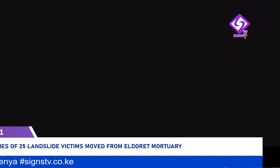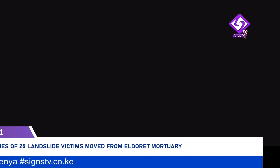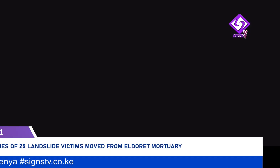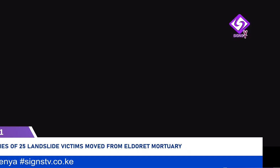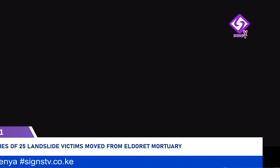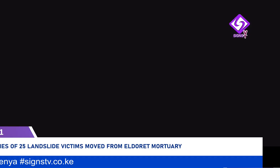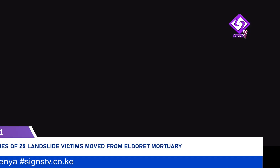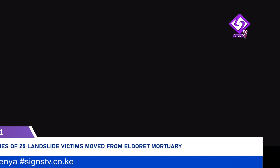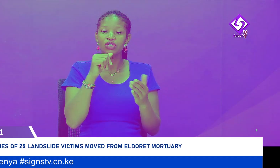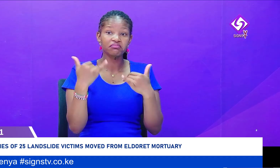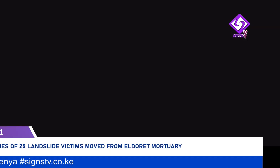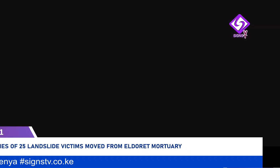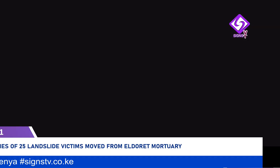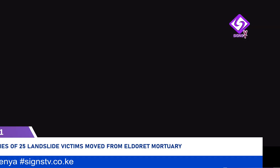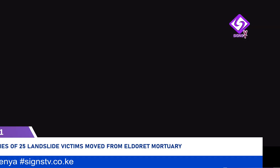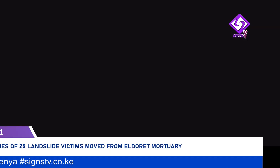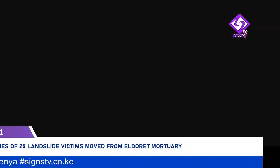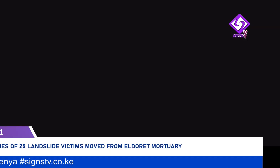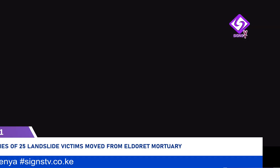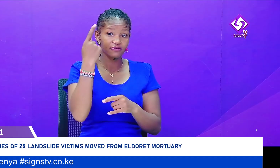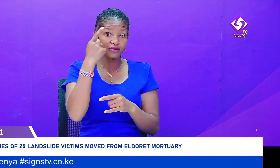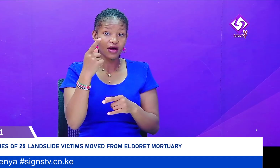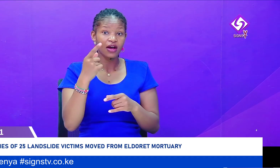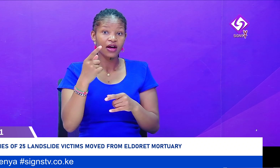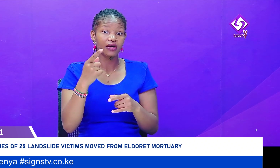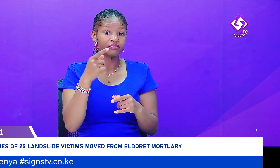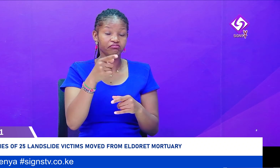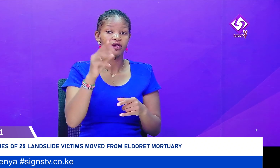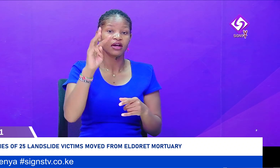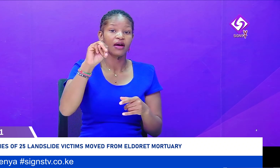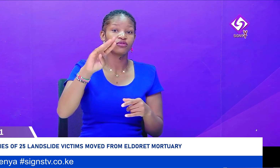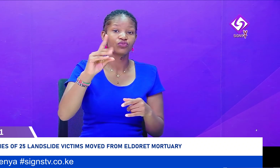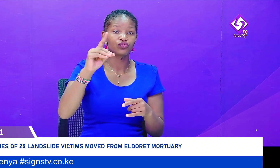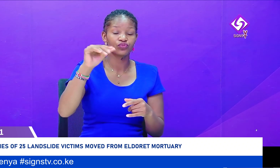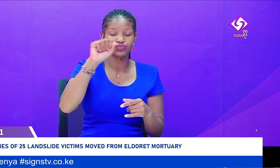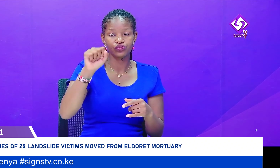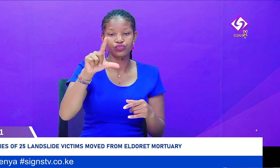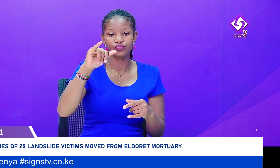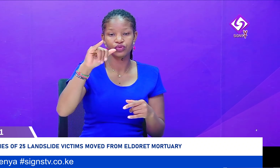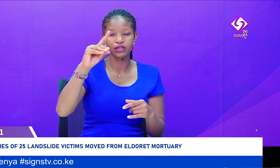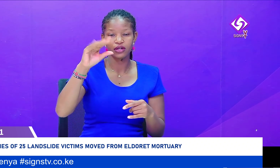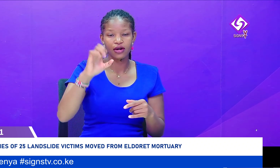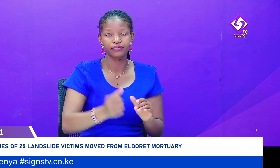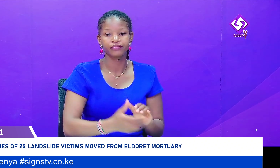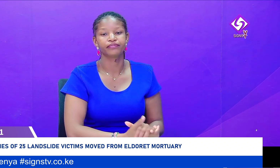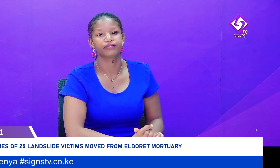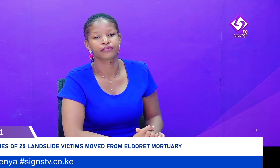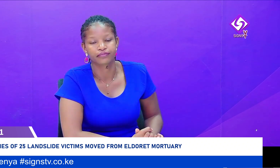organizations continue to provide support to the bereaved families and those displaced by the